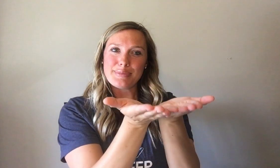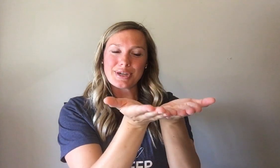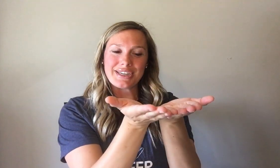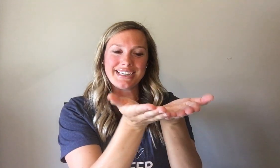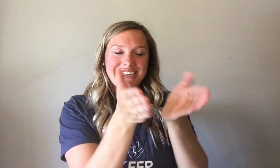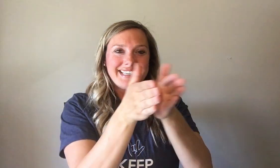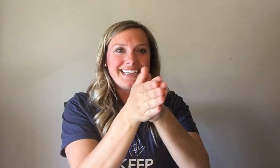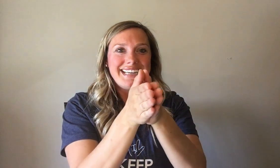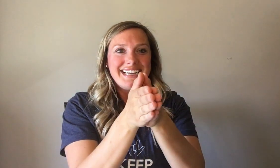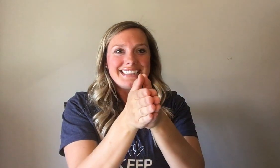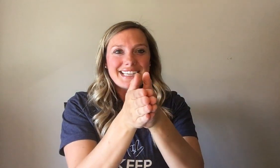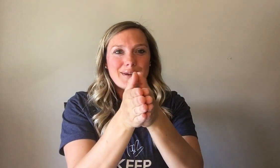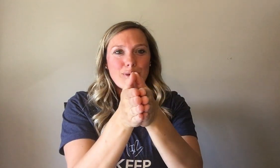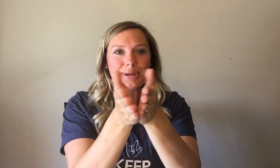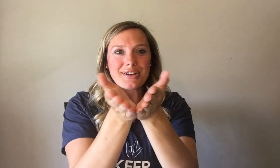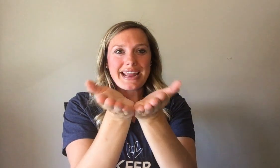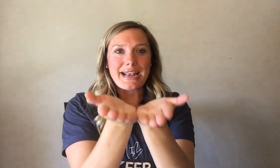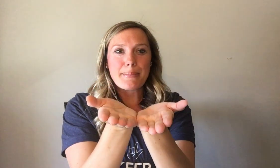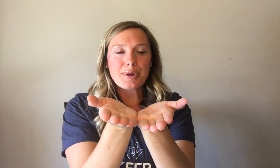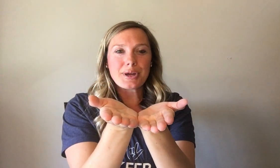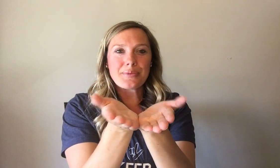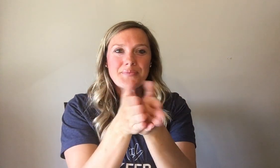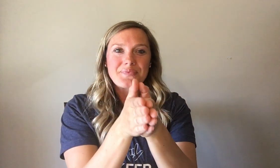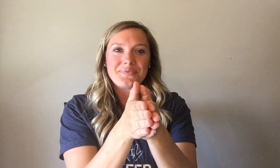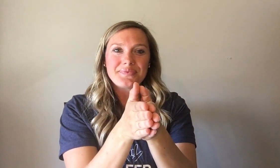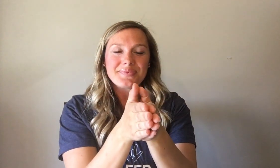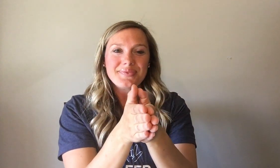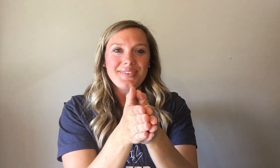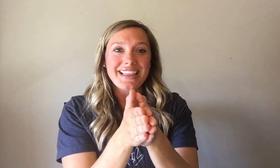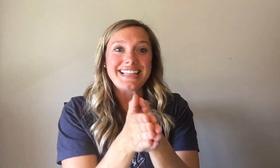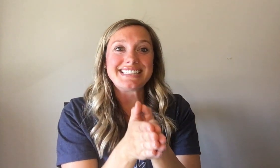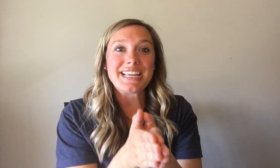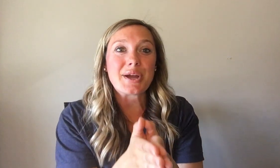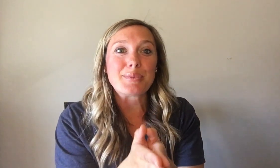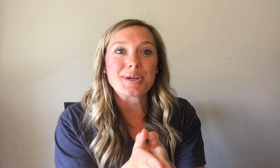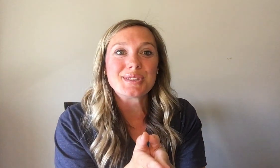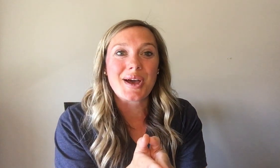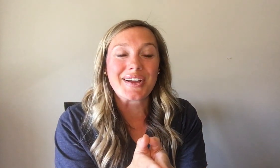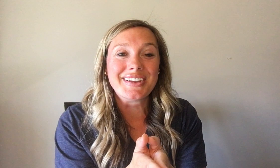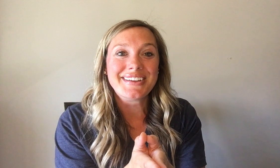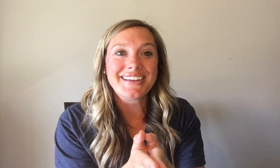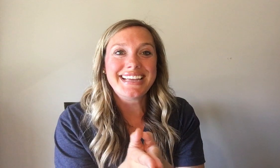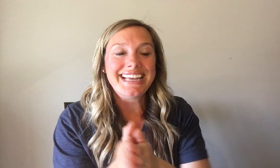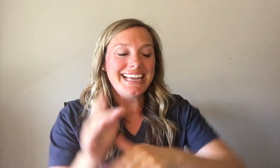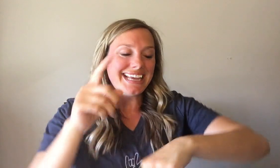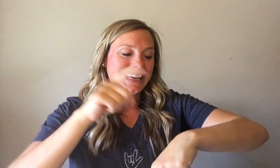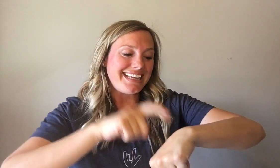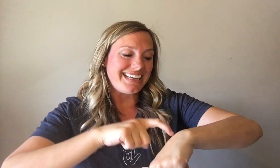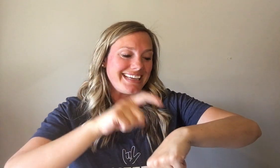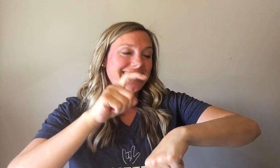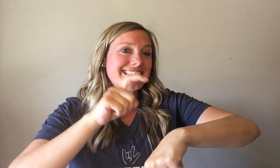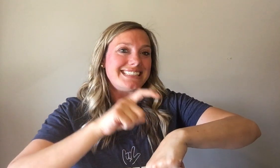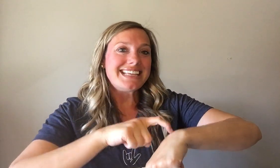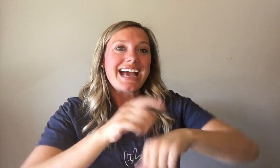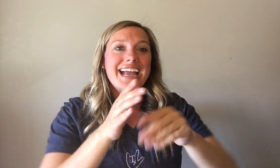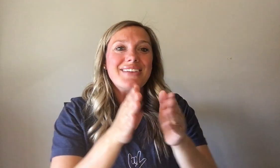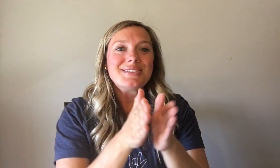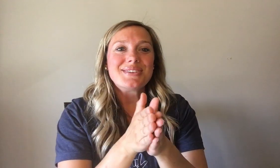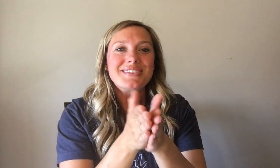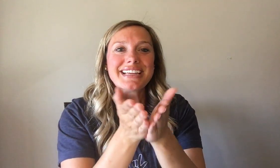Book. It's like you open your hand, book. Let's sing our book song. It is time to read